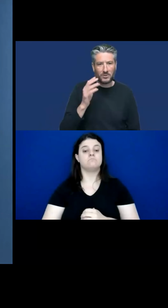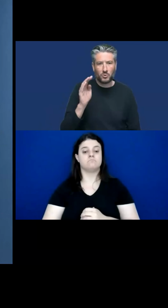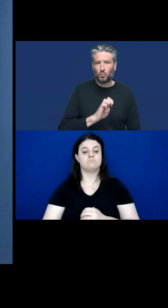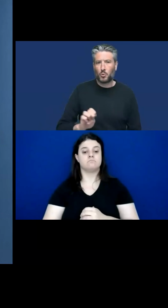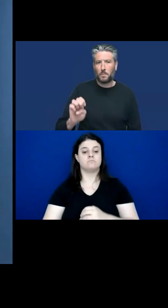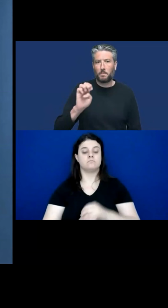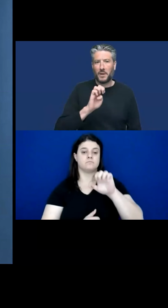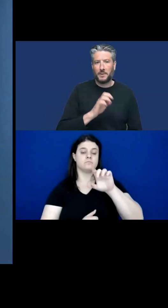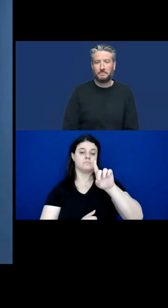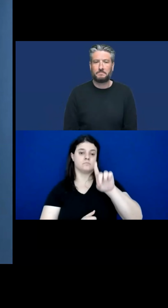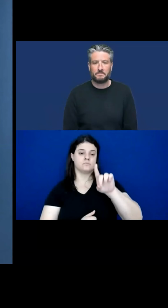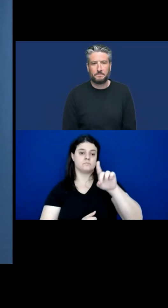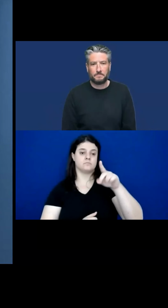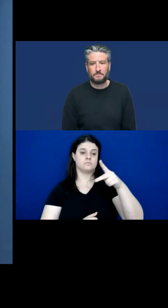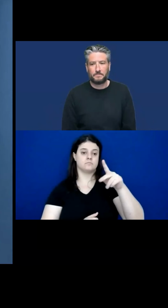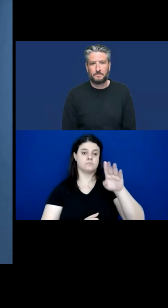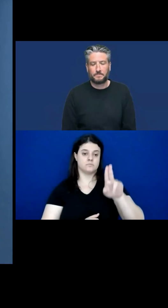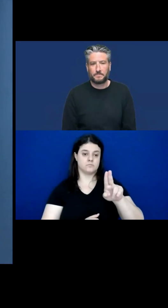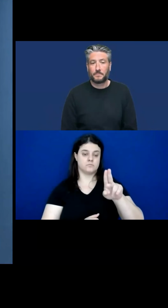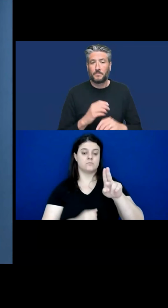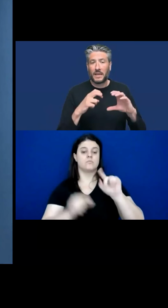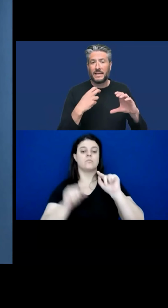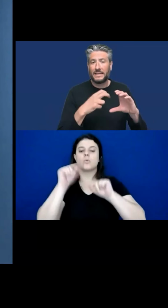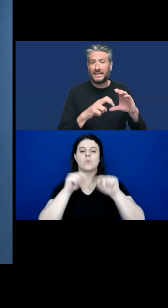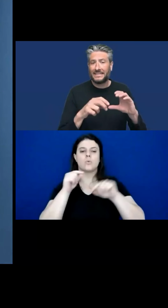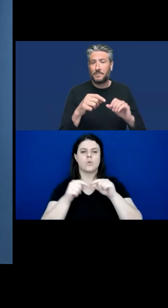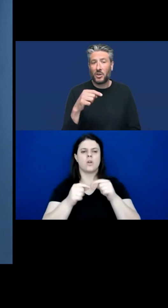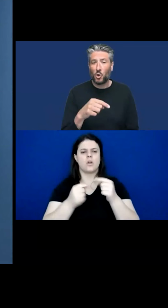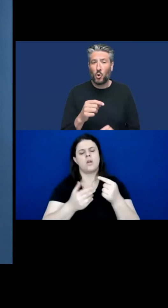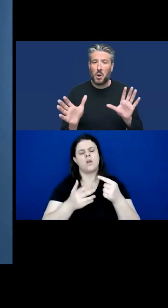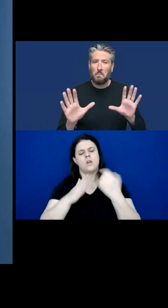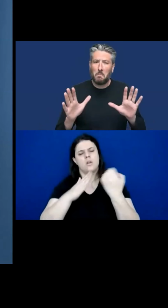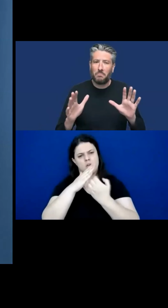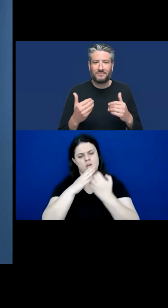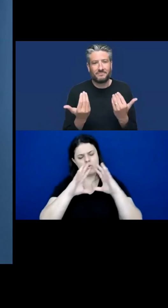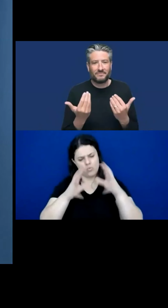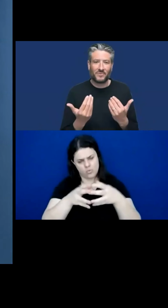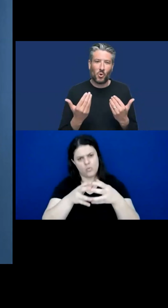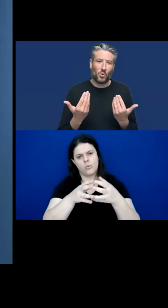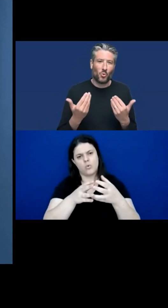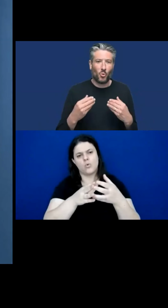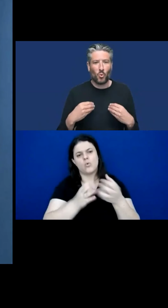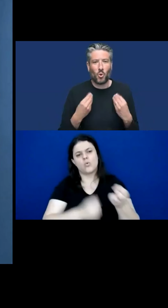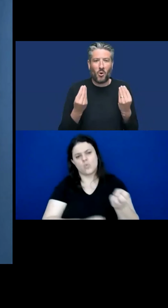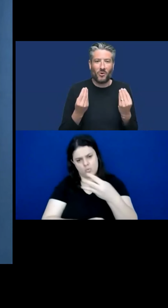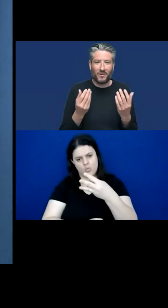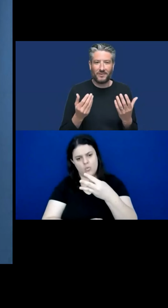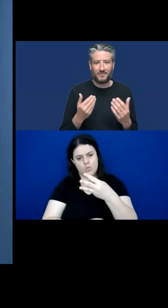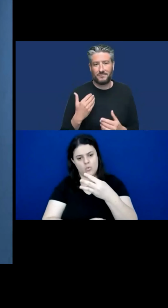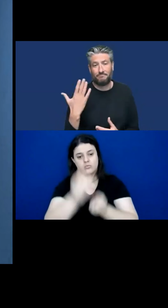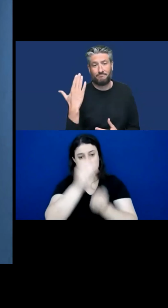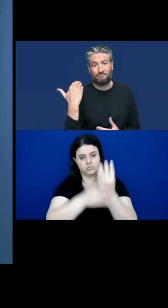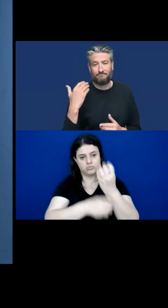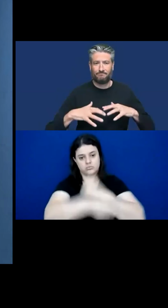EDBU, I would say we are quite a young organization. We were founded in 2003